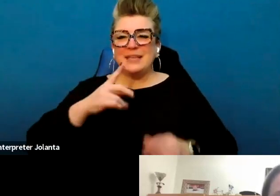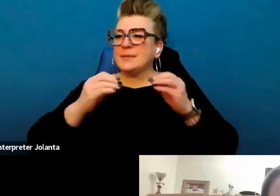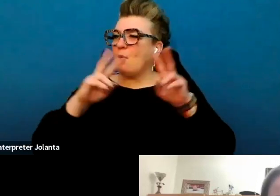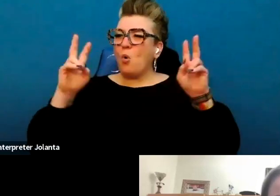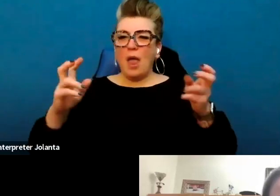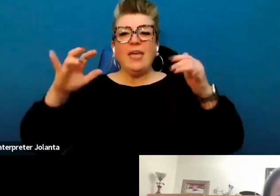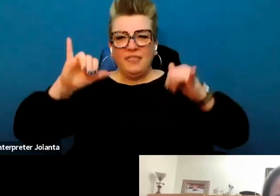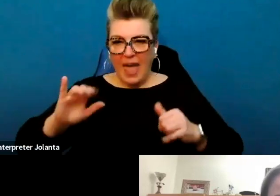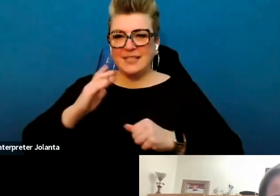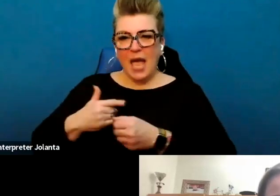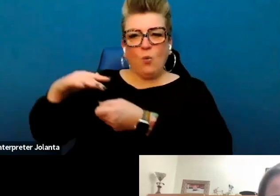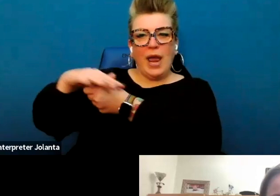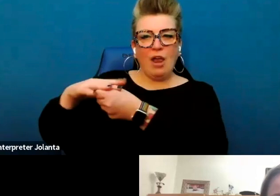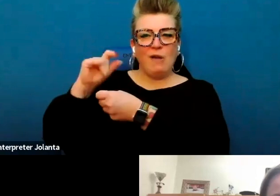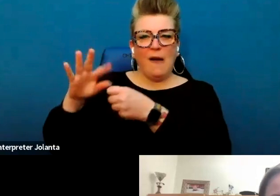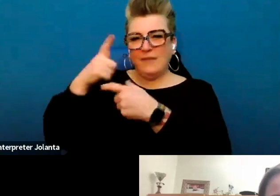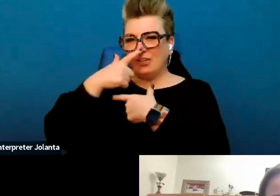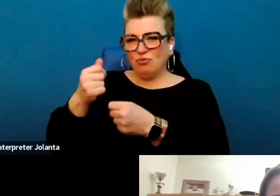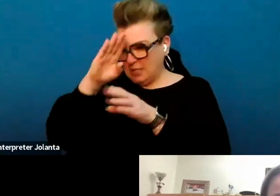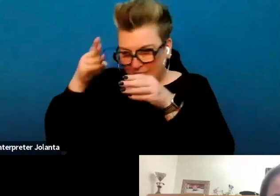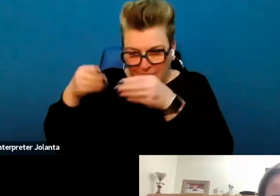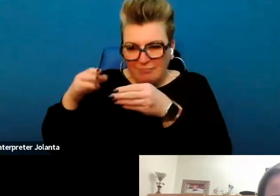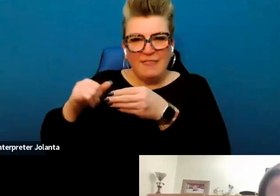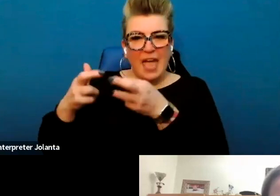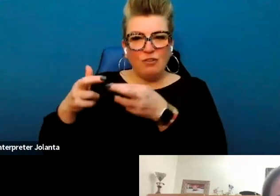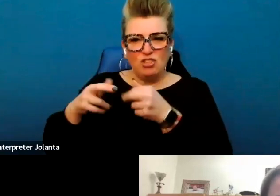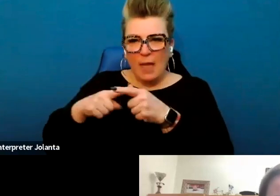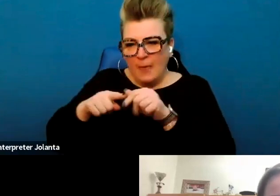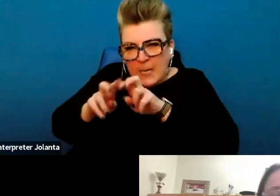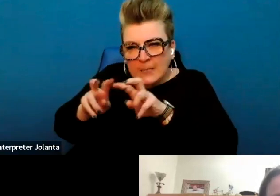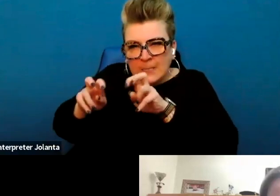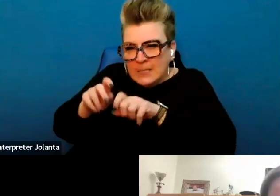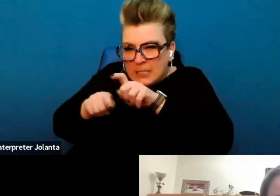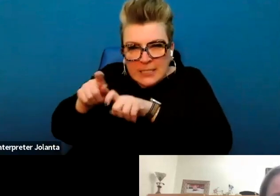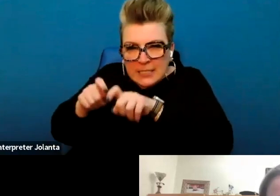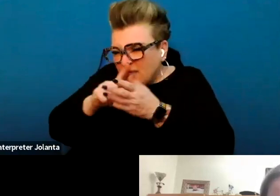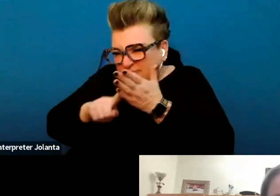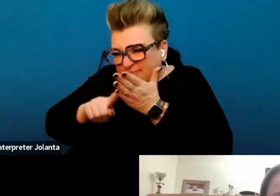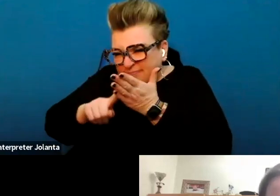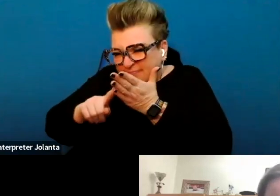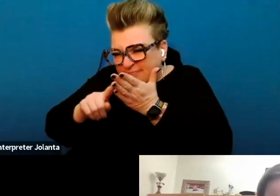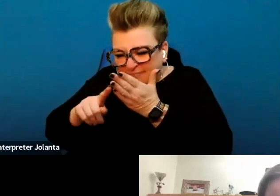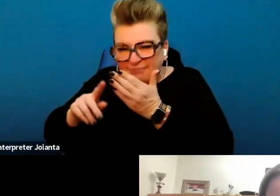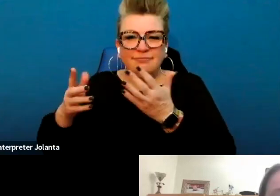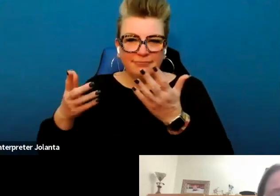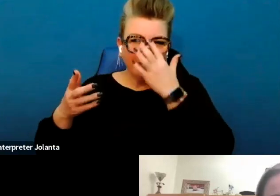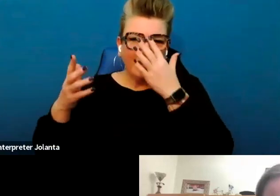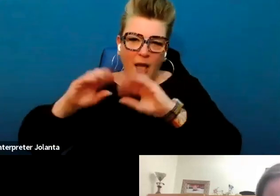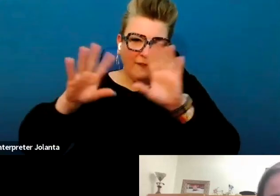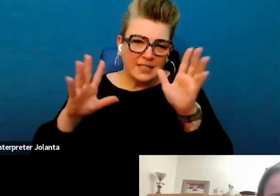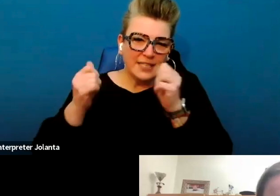approach. So we like focus on particular regions and we really try to interrogate those regions in an a priori